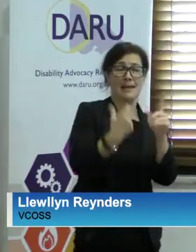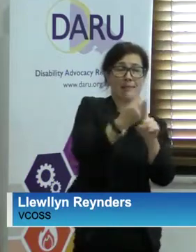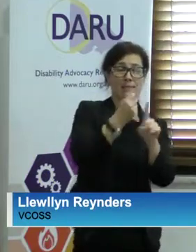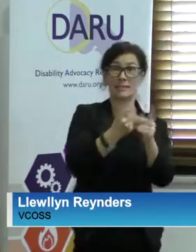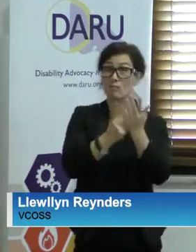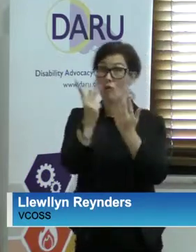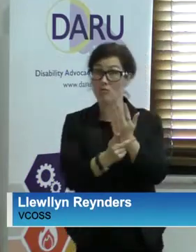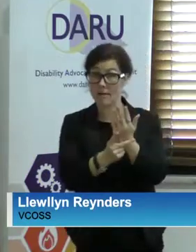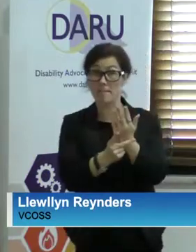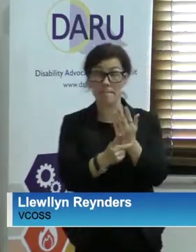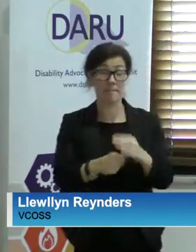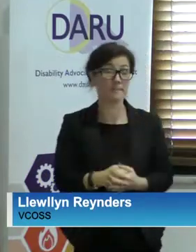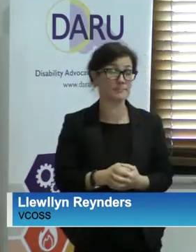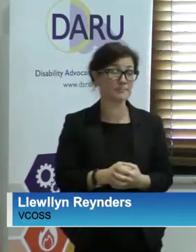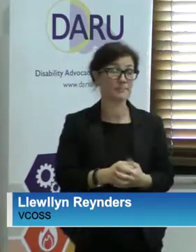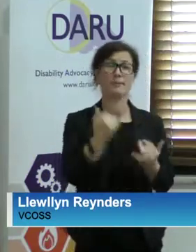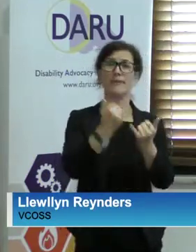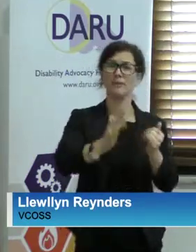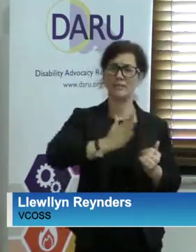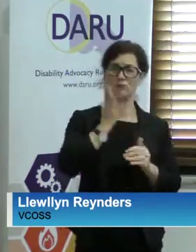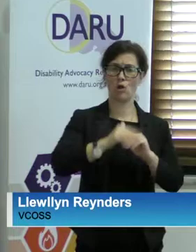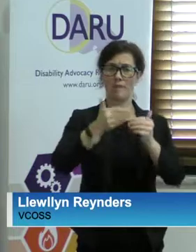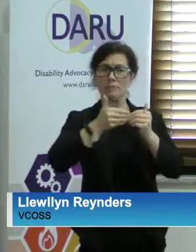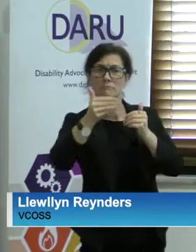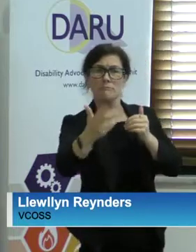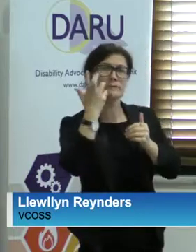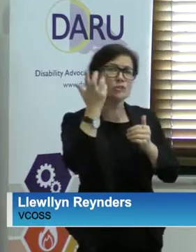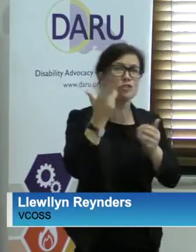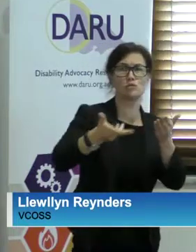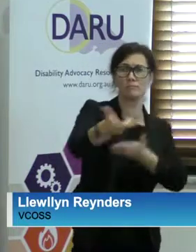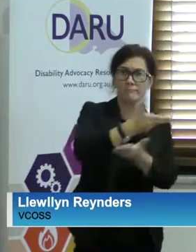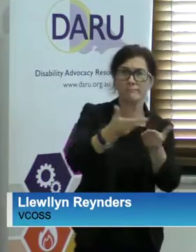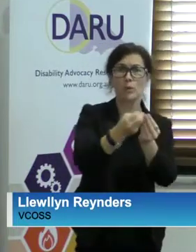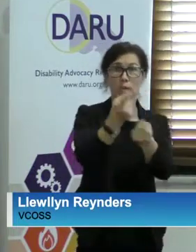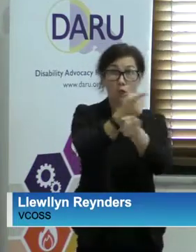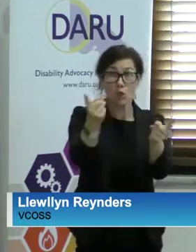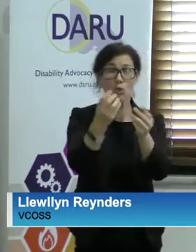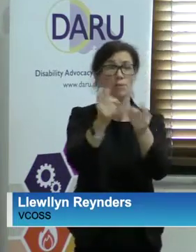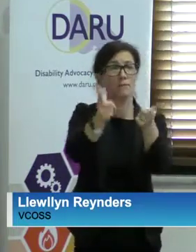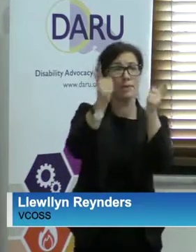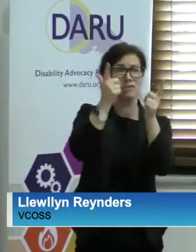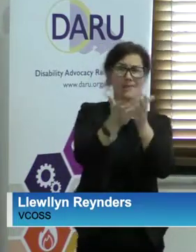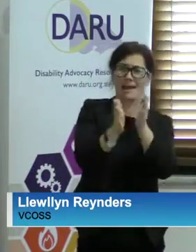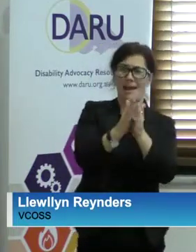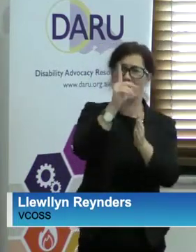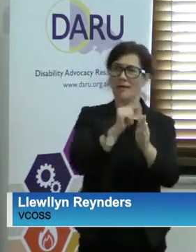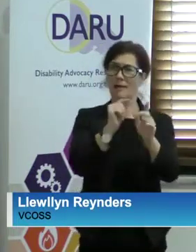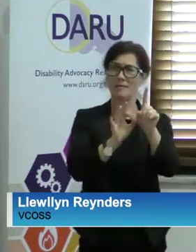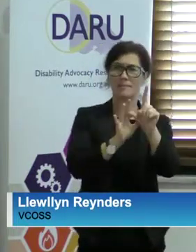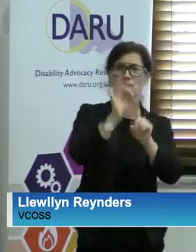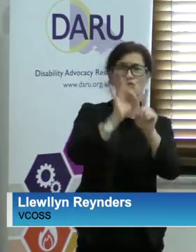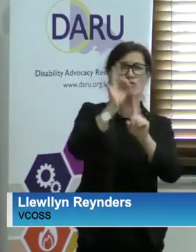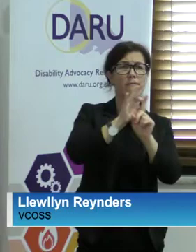really interested in having a longer conversation with you and your managers about how we can better collect